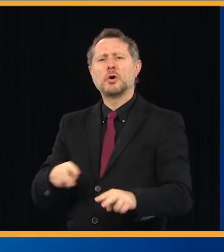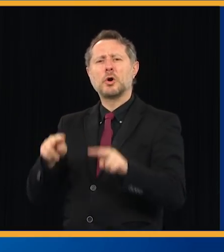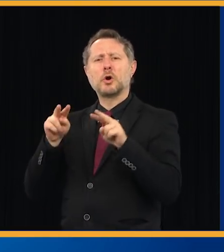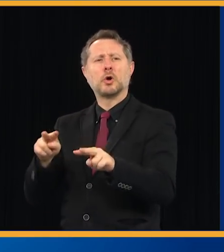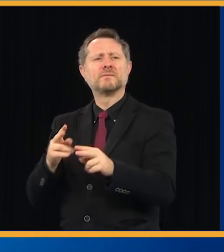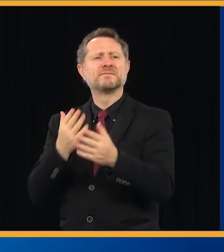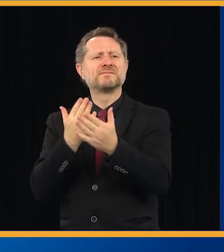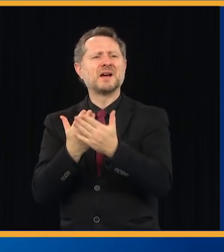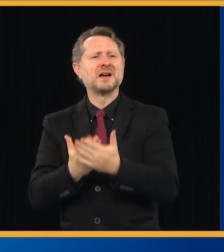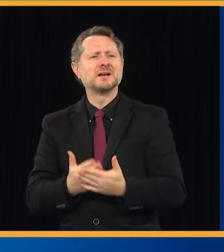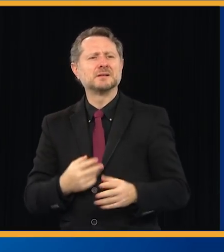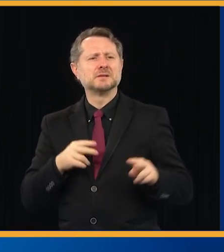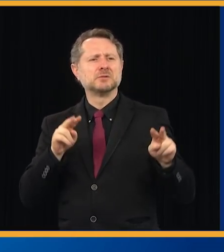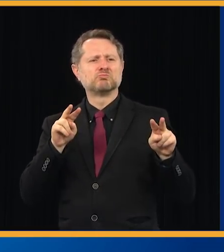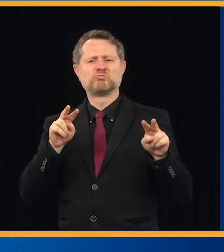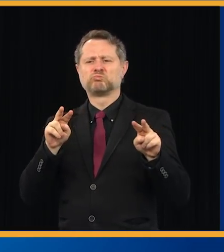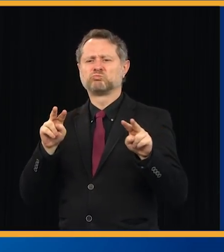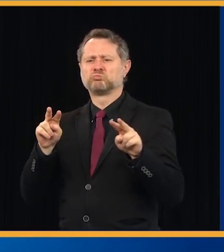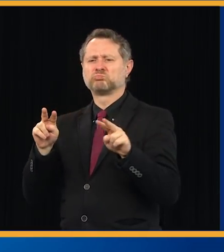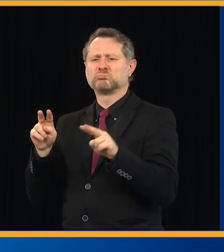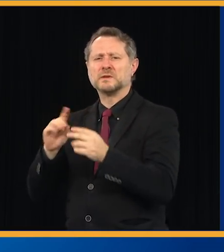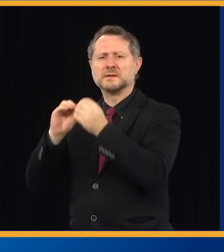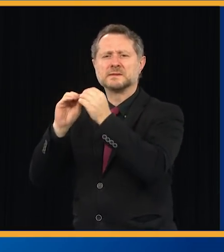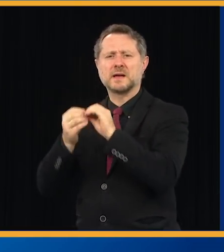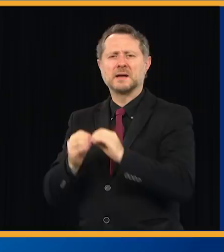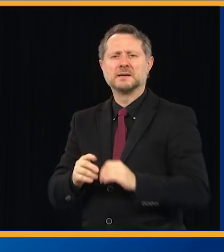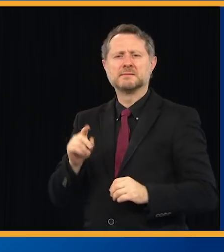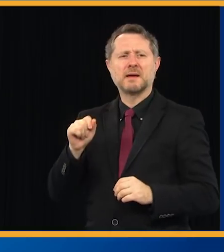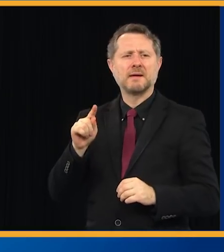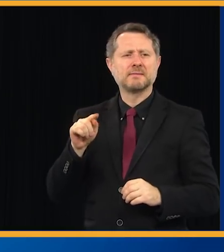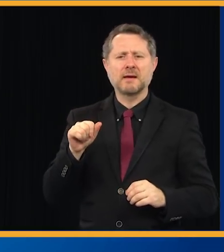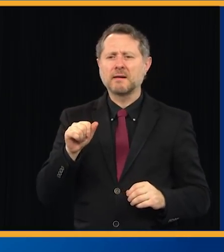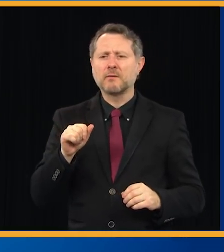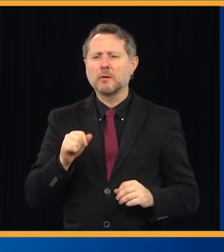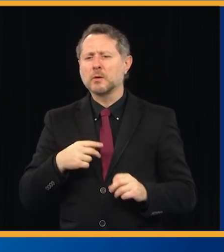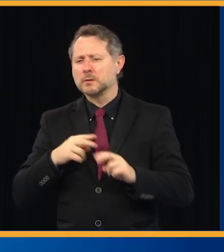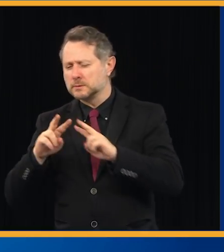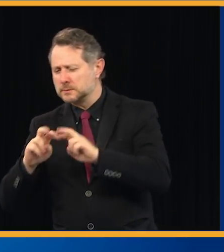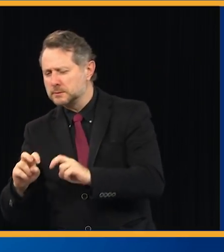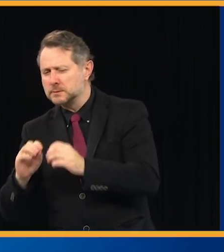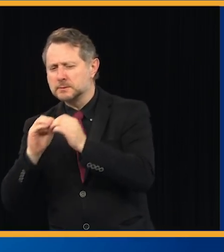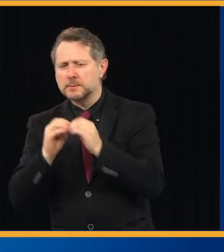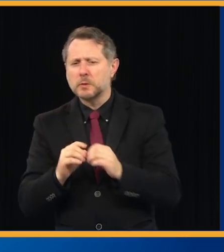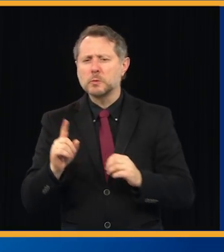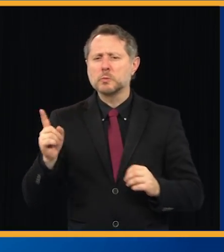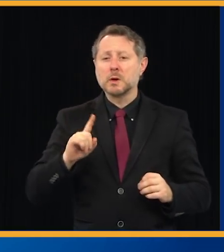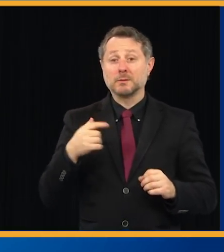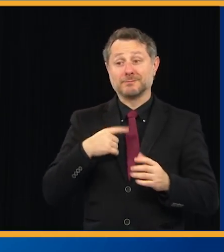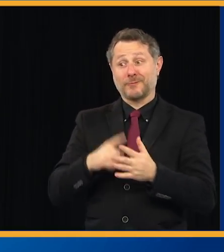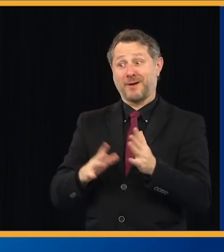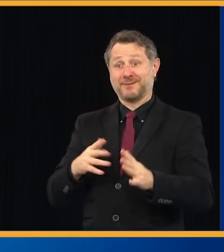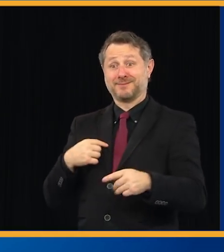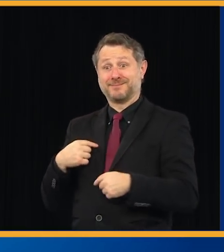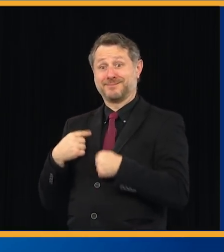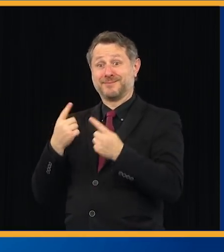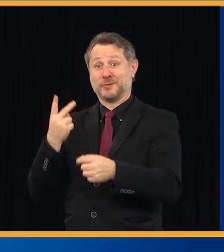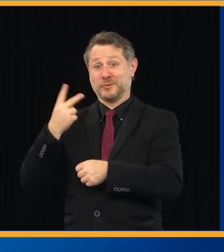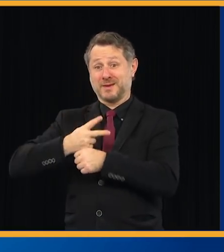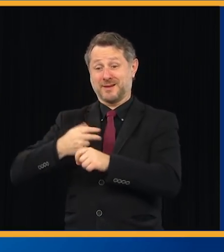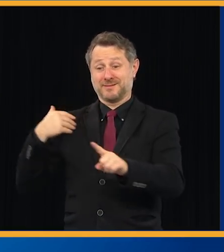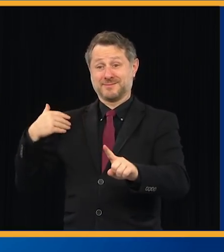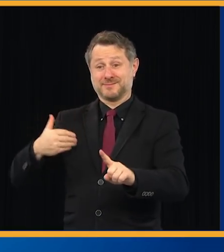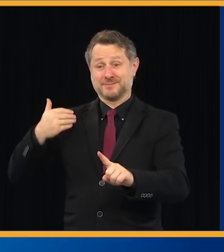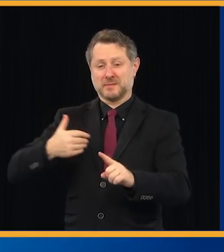understand and see what we can do. So what we've done over the past few days is we asked hospitals, look at just those